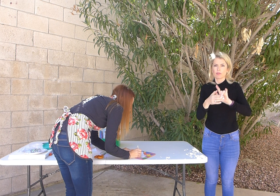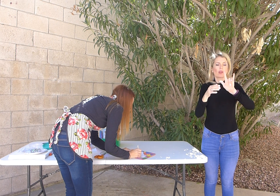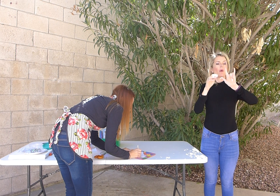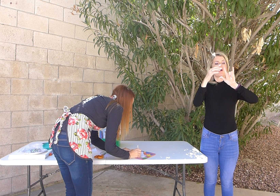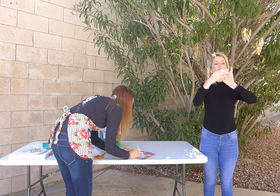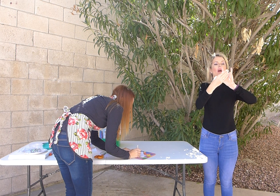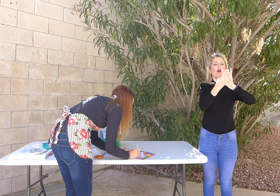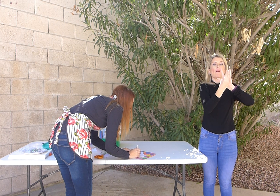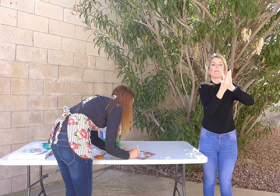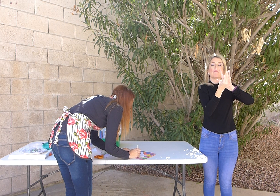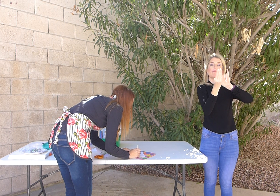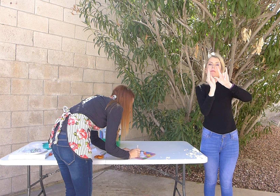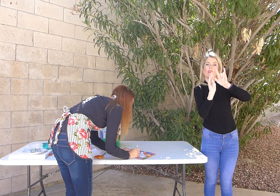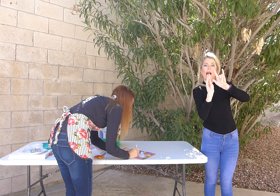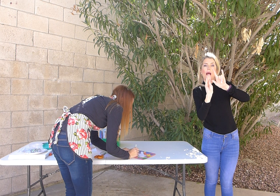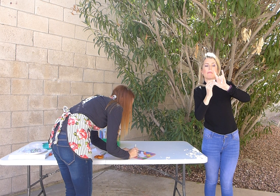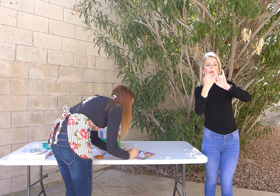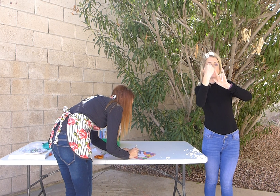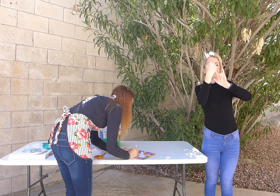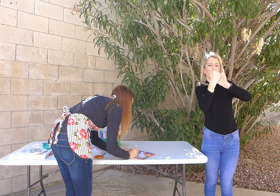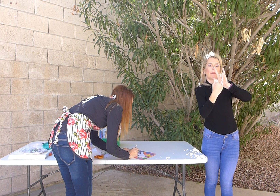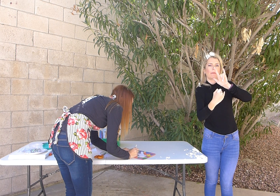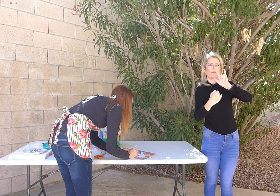Down, around,